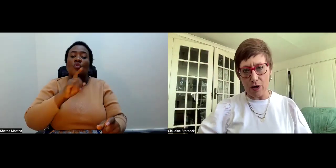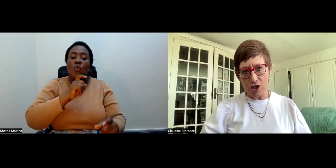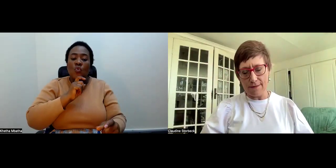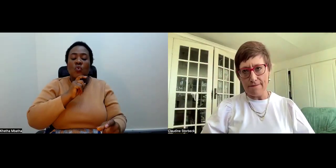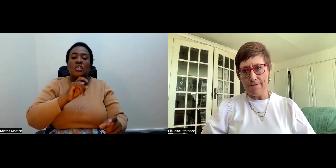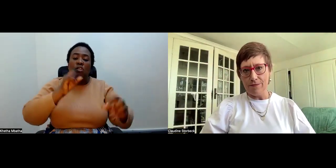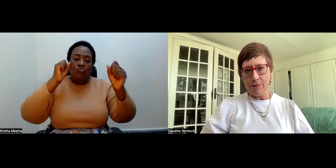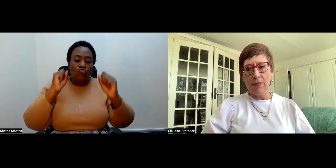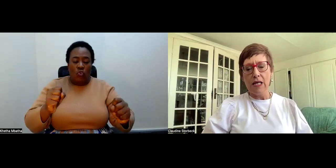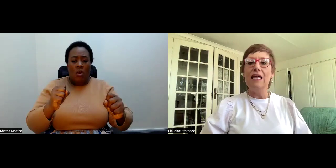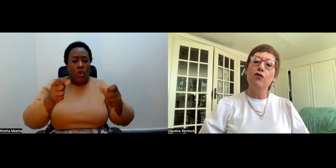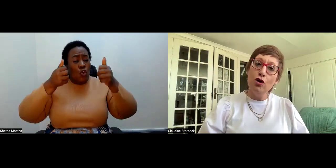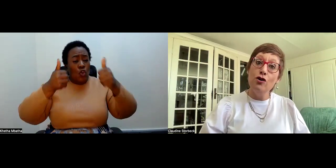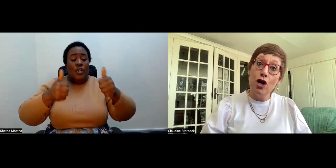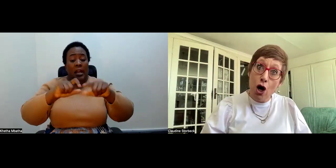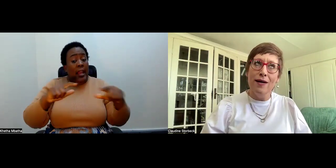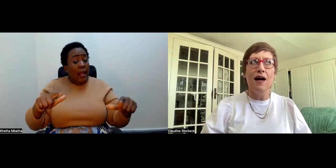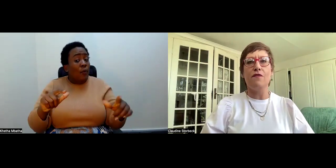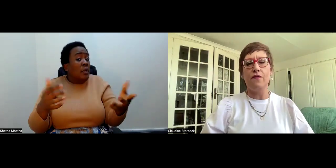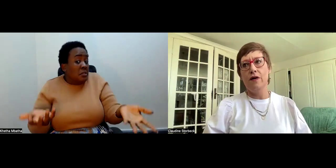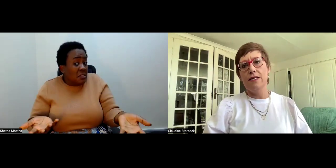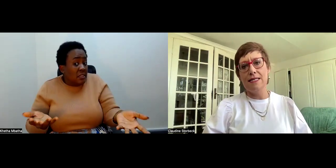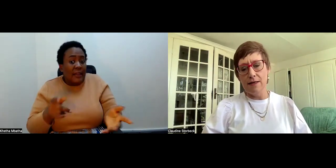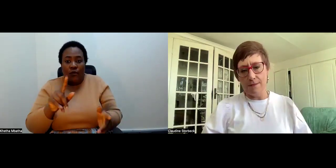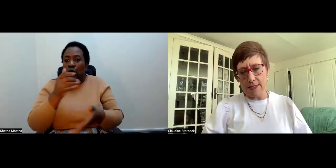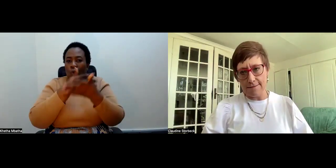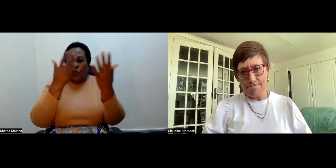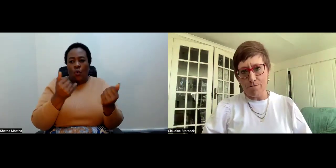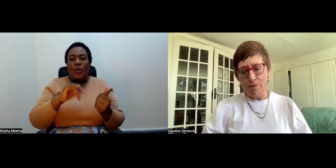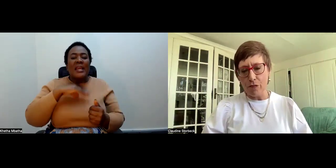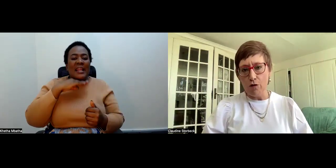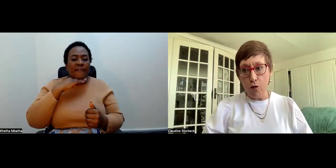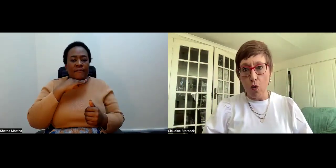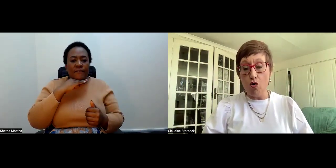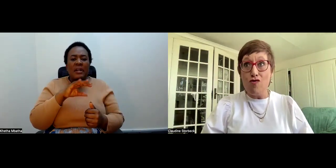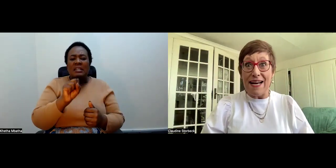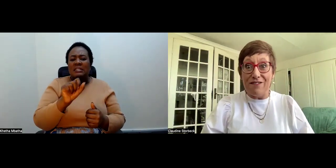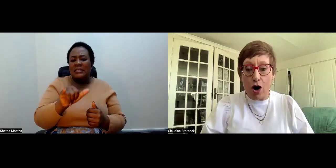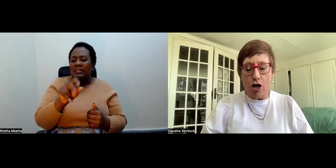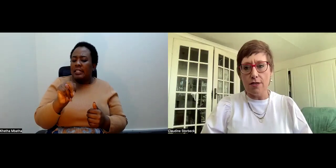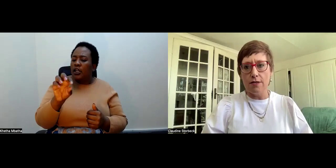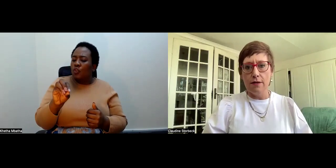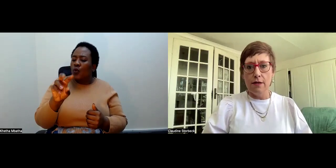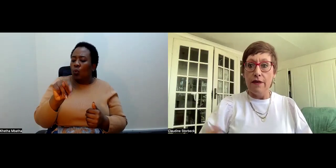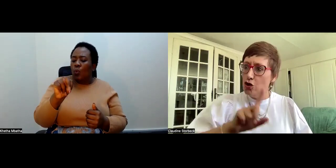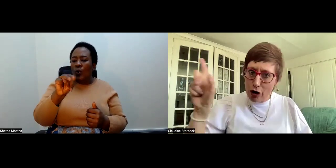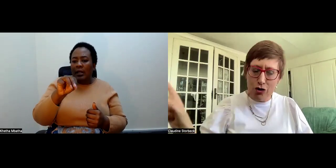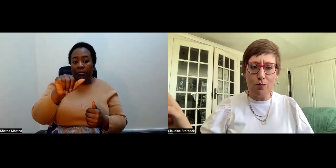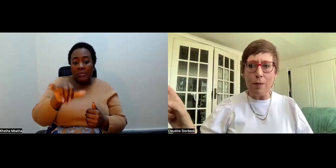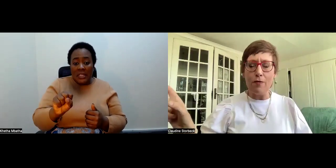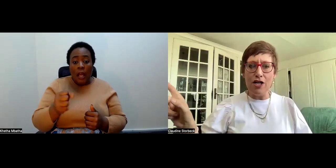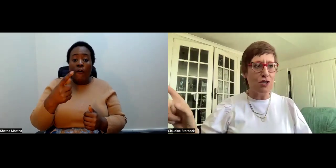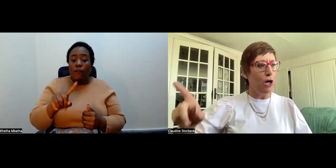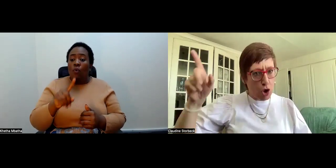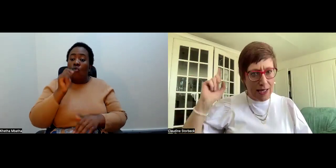rich language? If you don't know enough synonyms for running fast, then you go and do